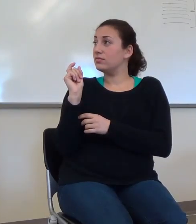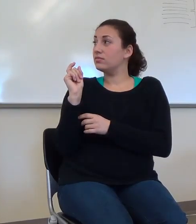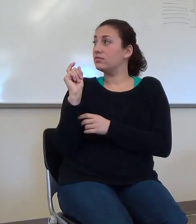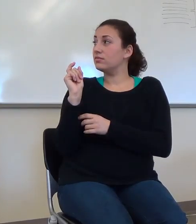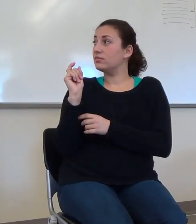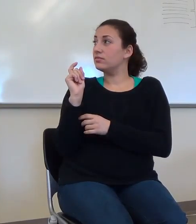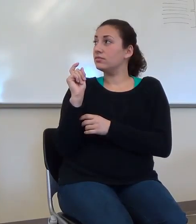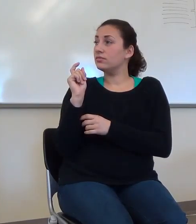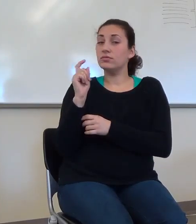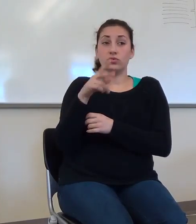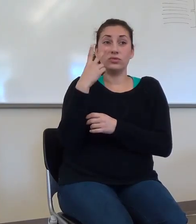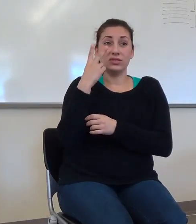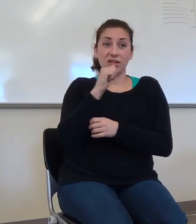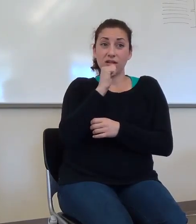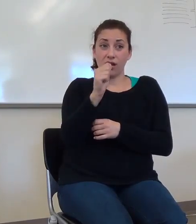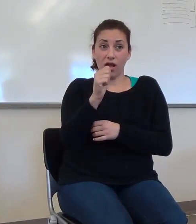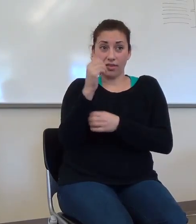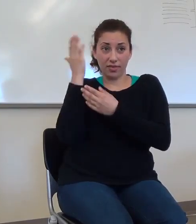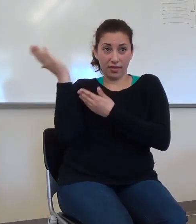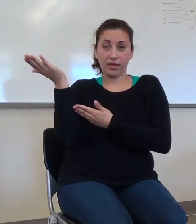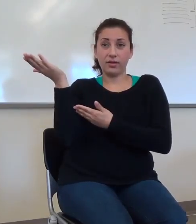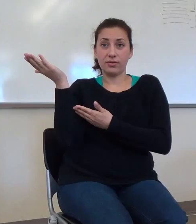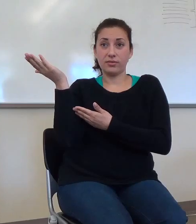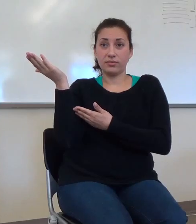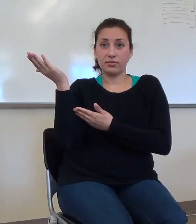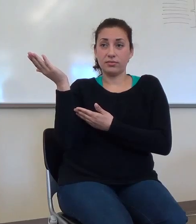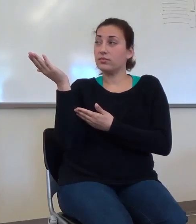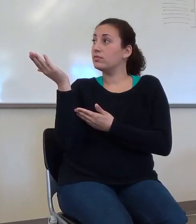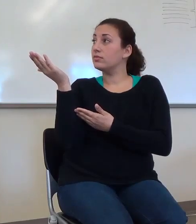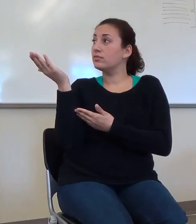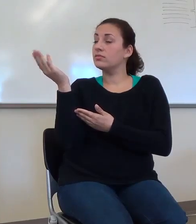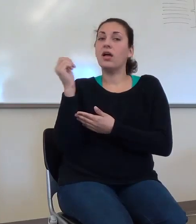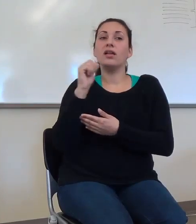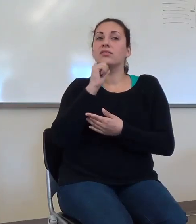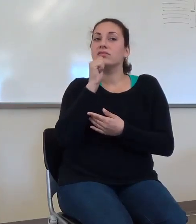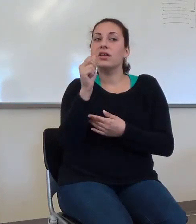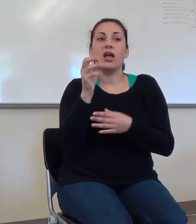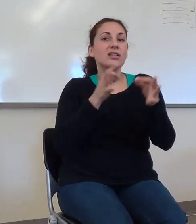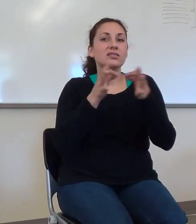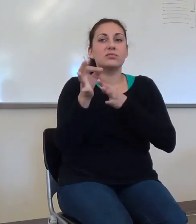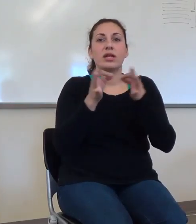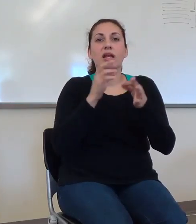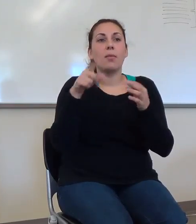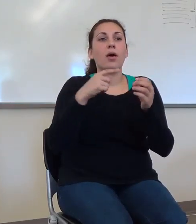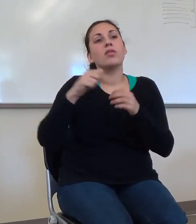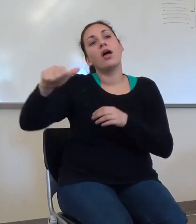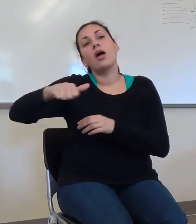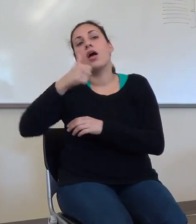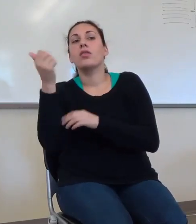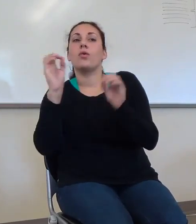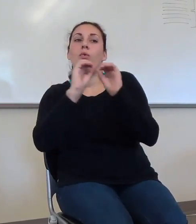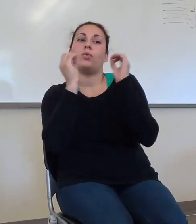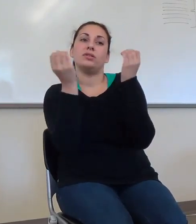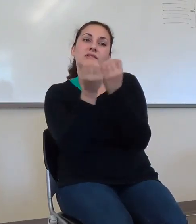discussed in this paragraph are the other organizations that work for human